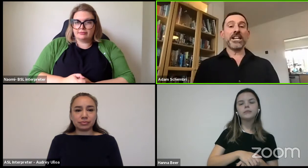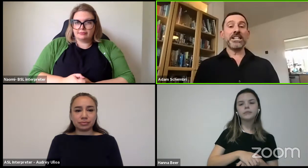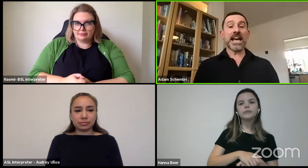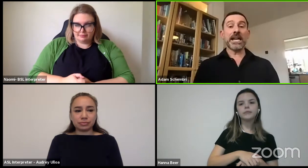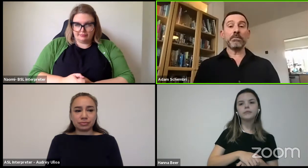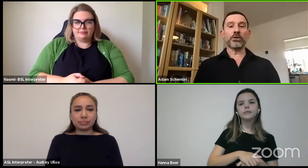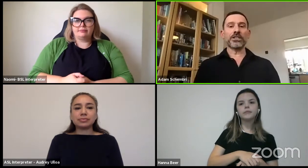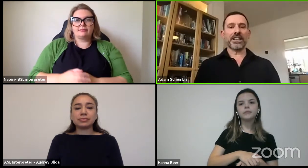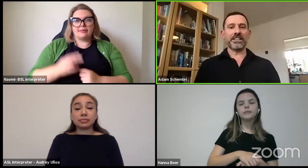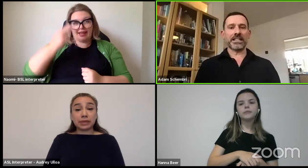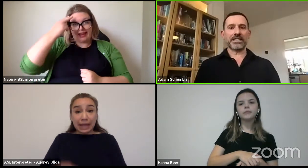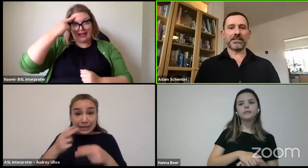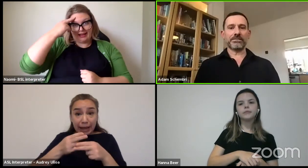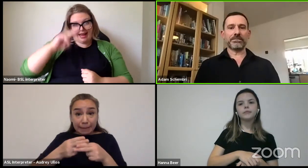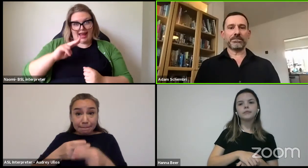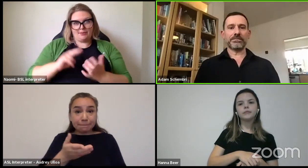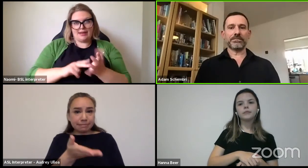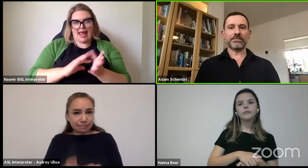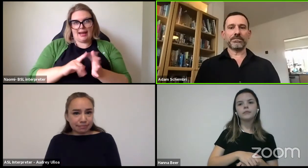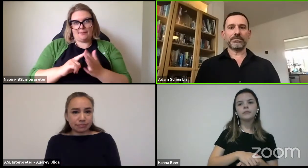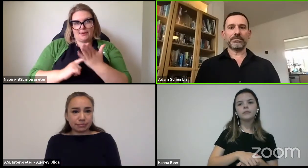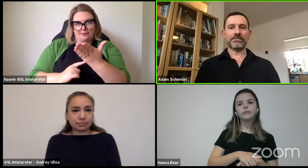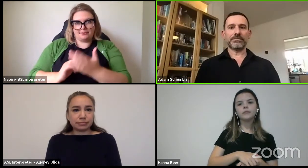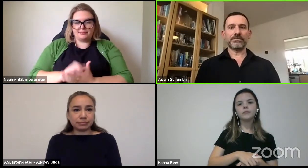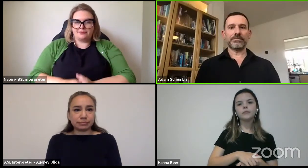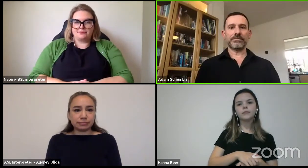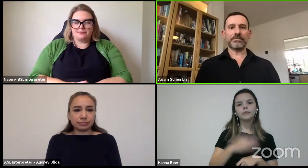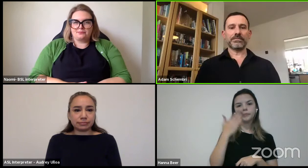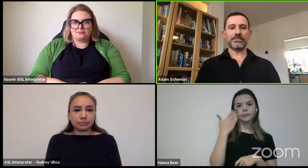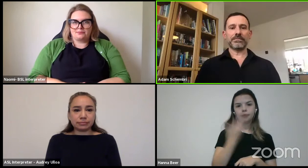The sign name looks like this.